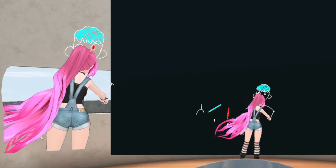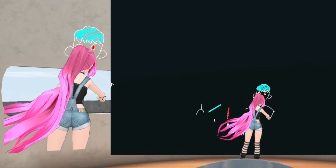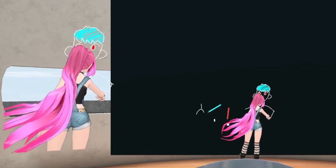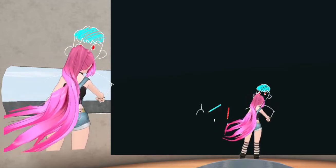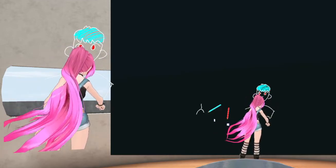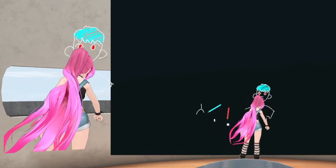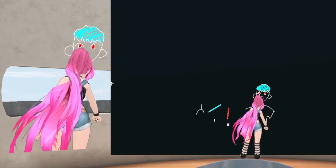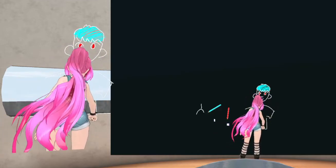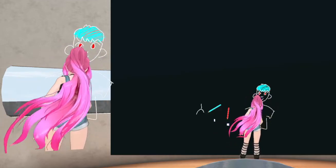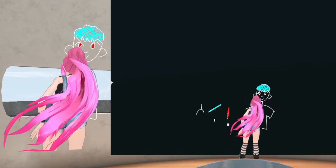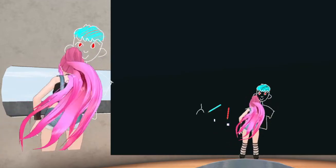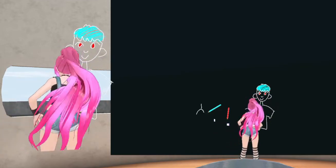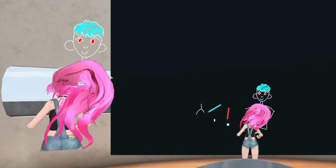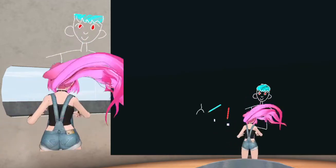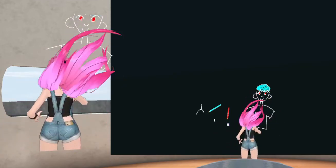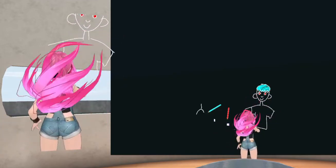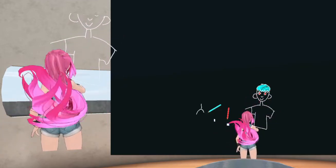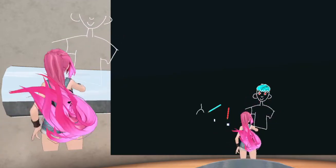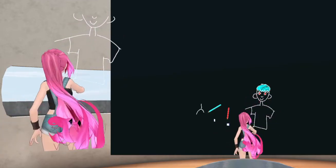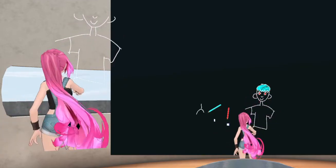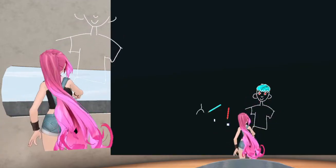Emoji pose.